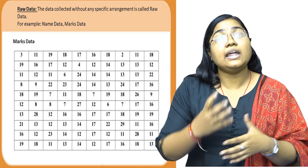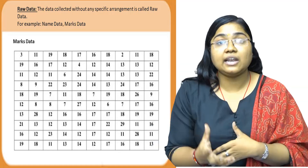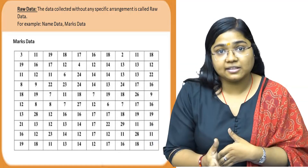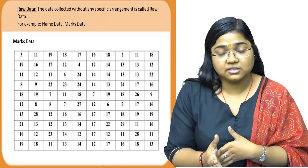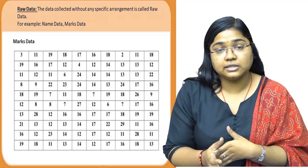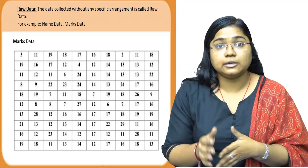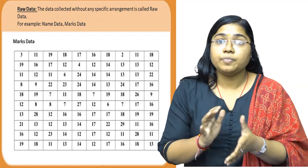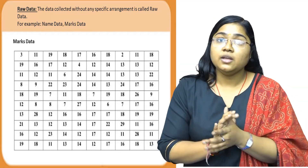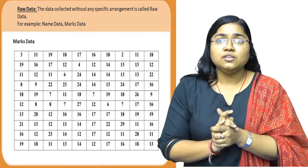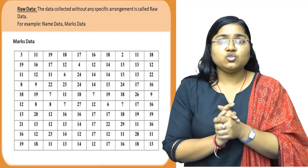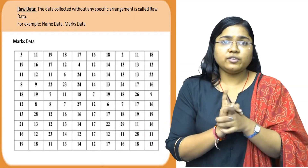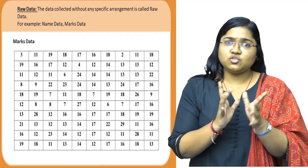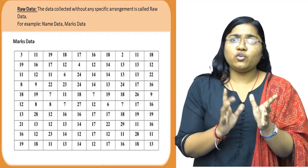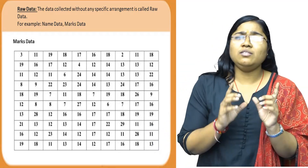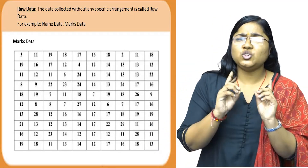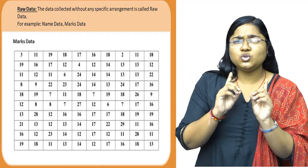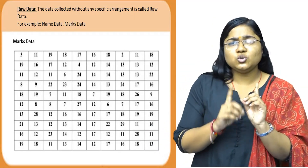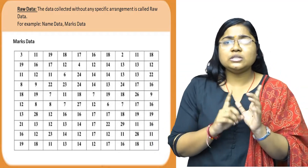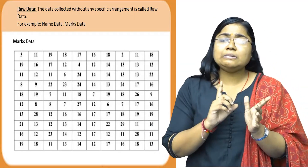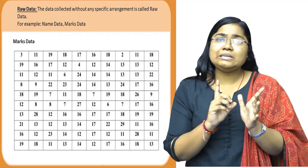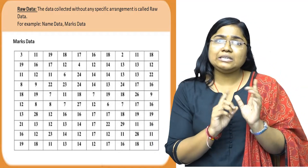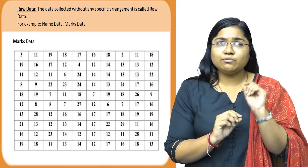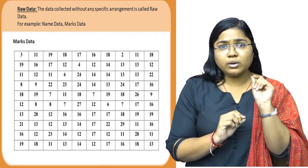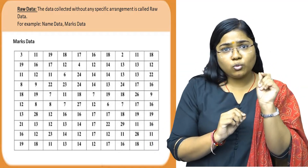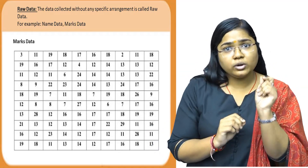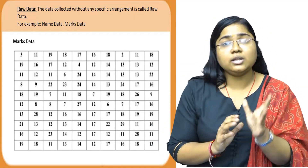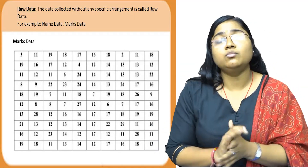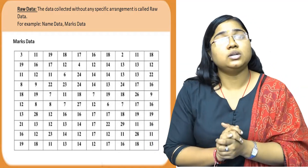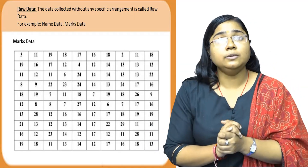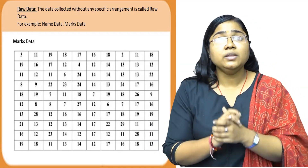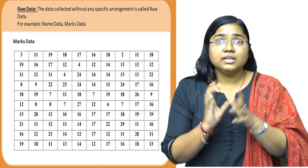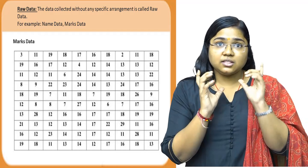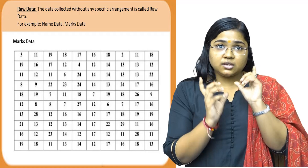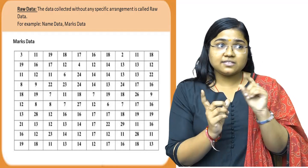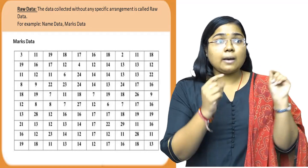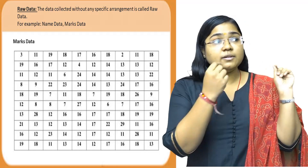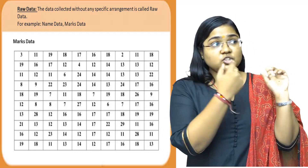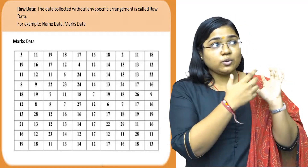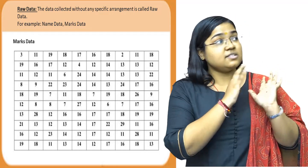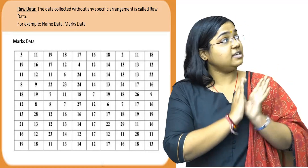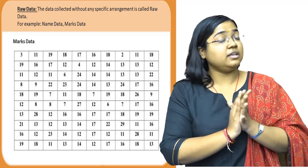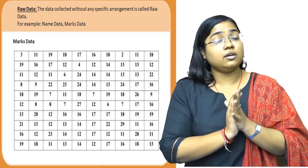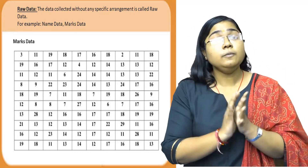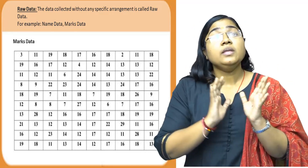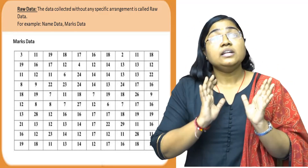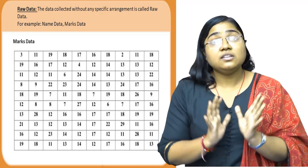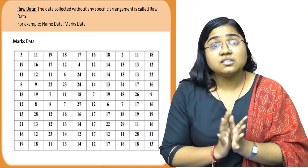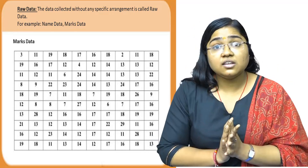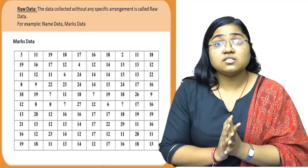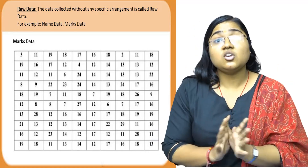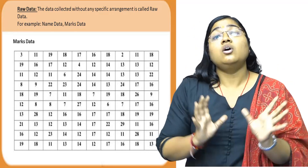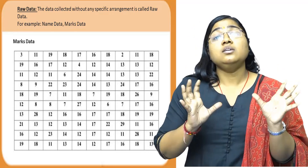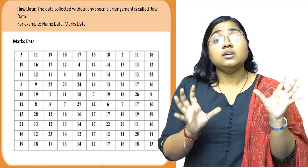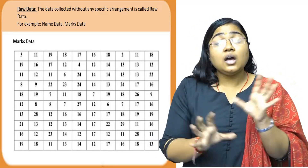recognize or analyze the data. So first of all, we should know the one more term. The example which you are seeing here,